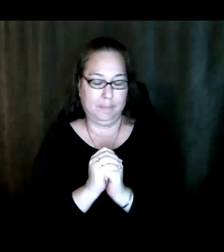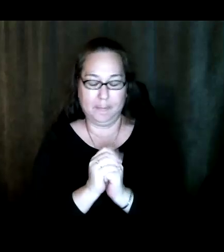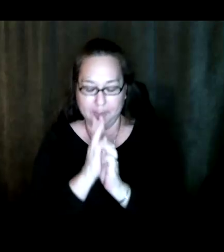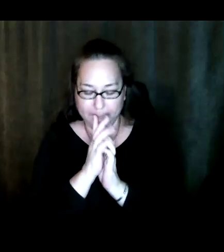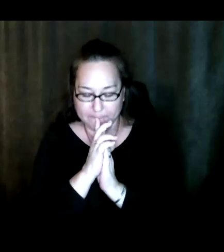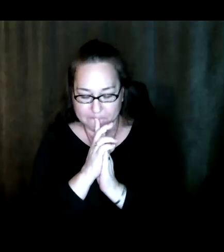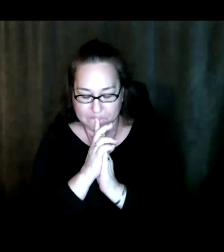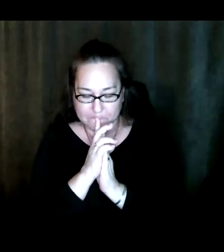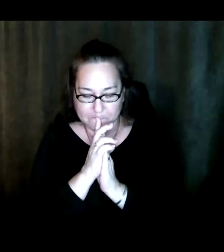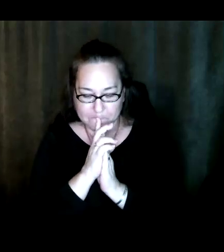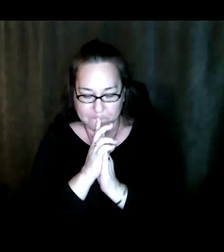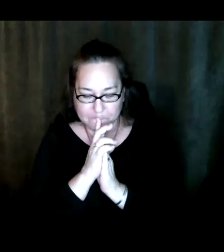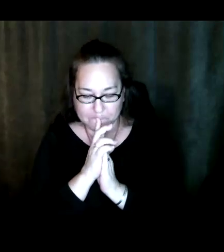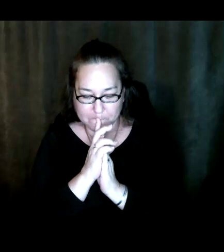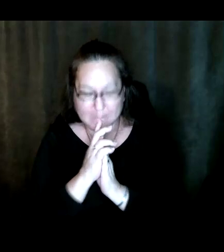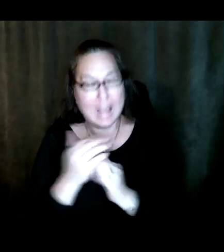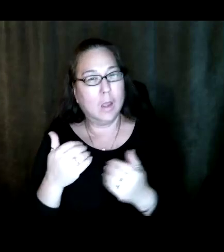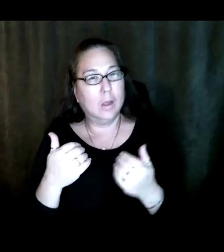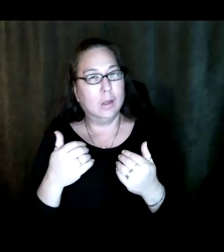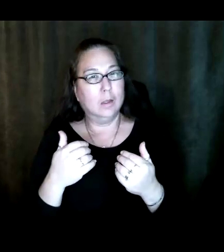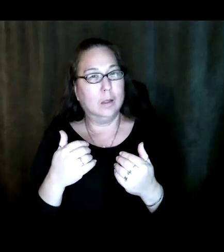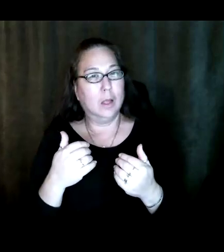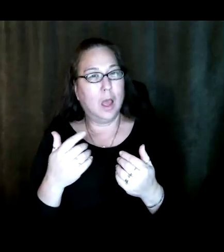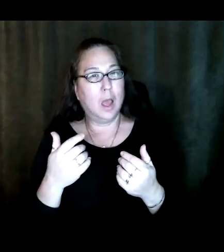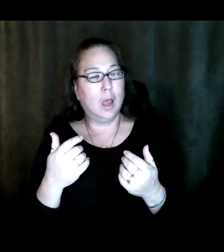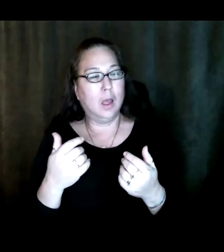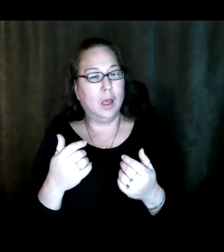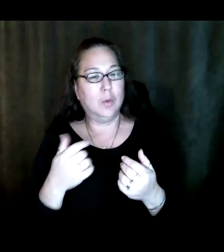some staff or from you,